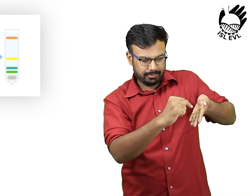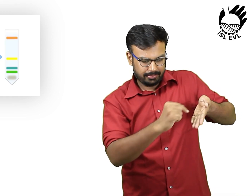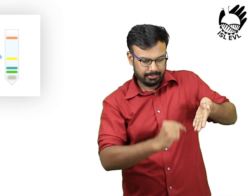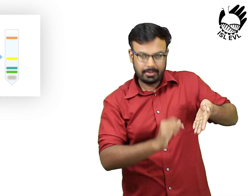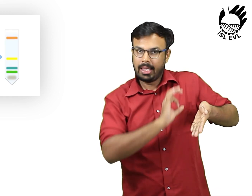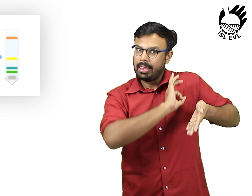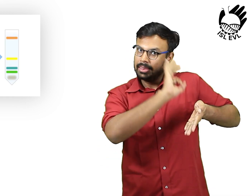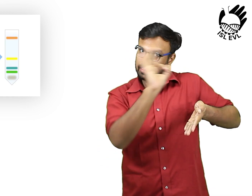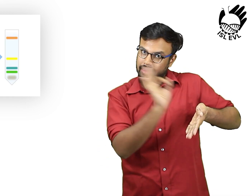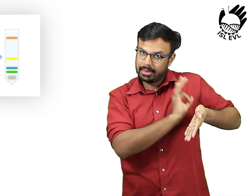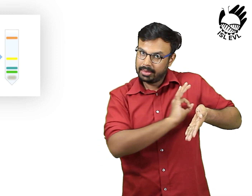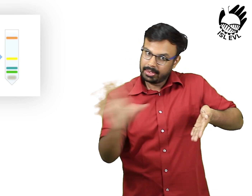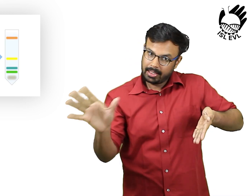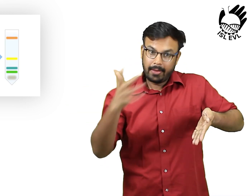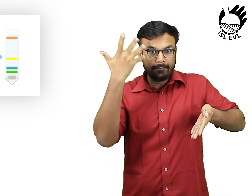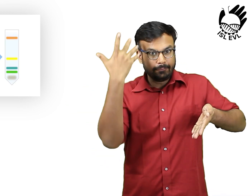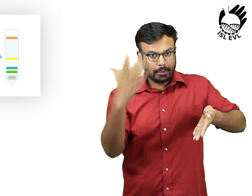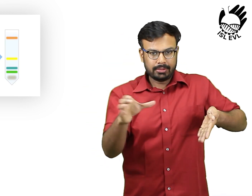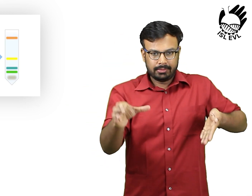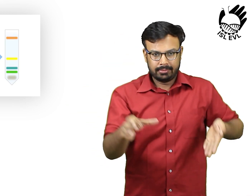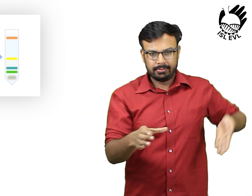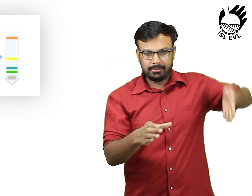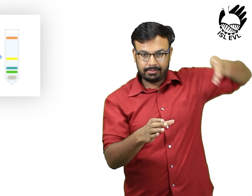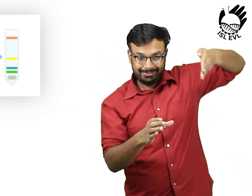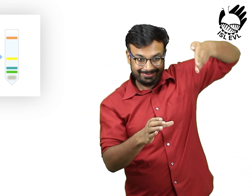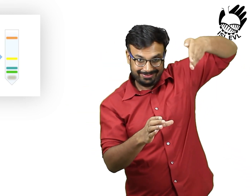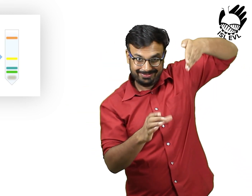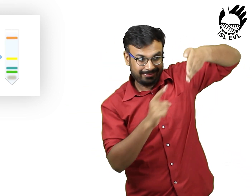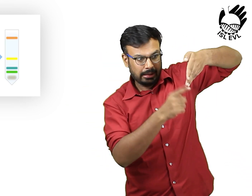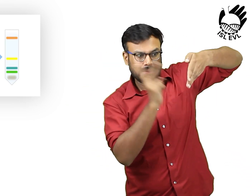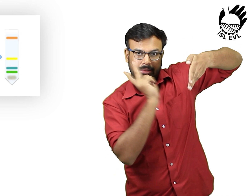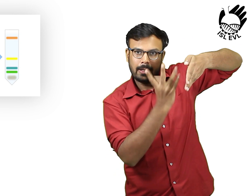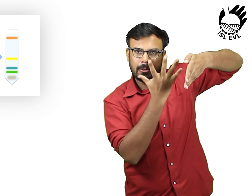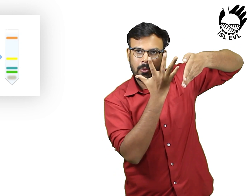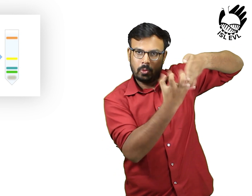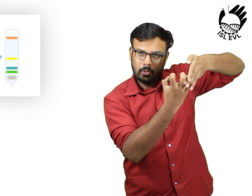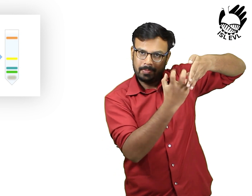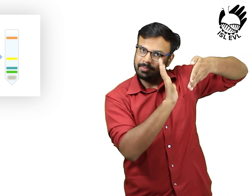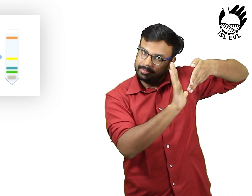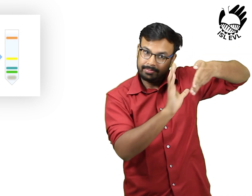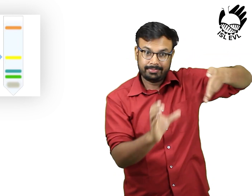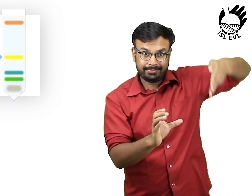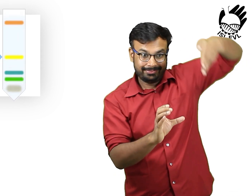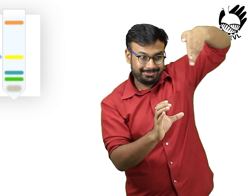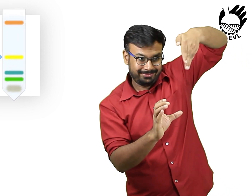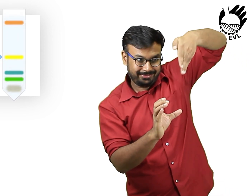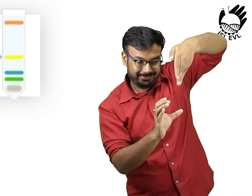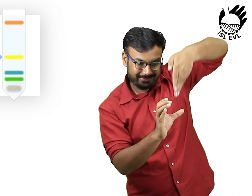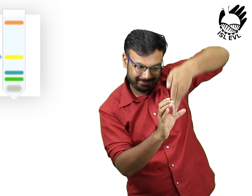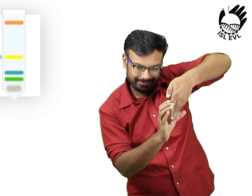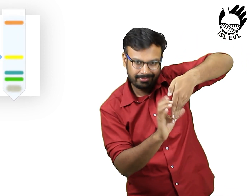Repeat this procedure for each of the samples 1 through 6 using a clean rod each